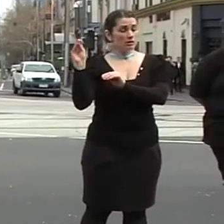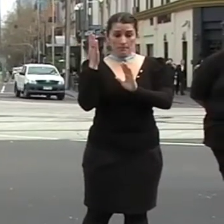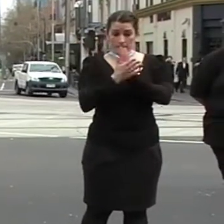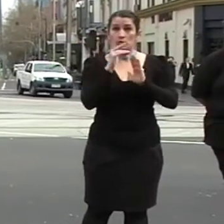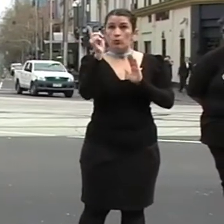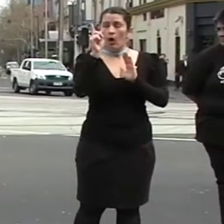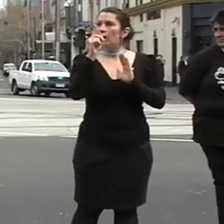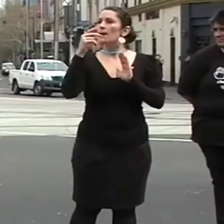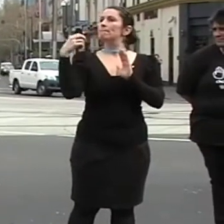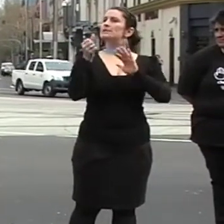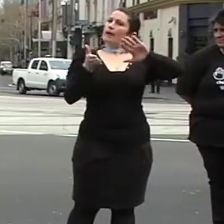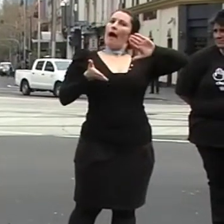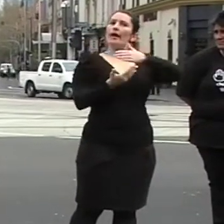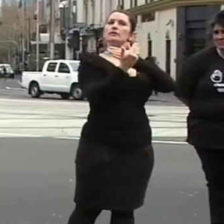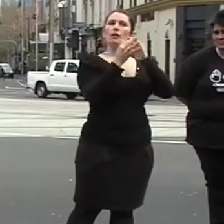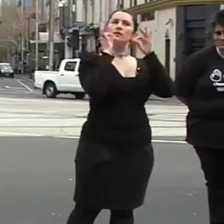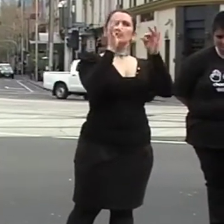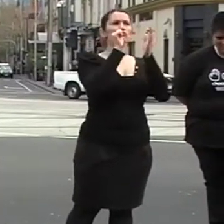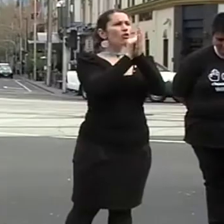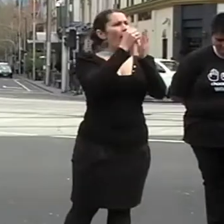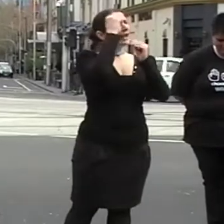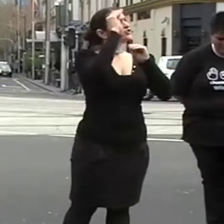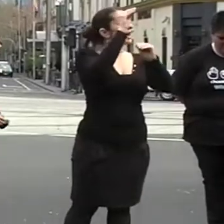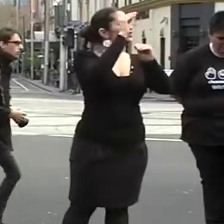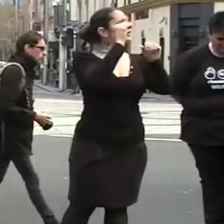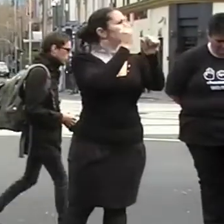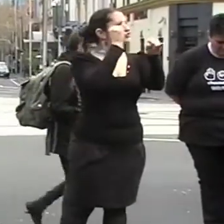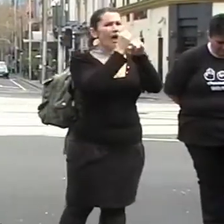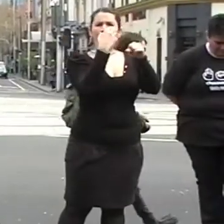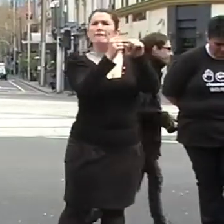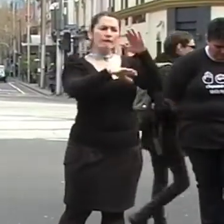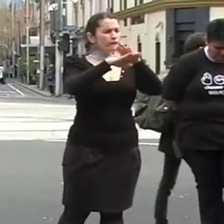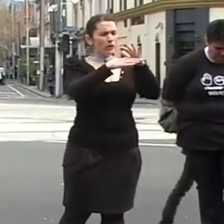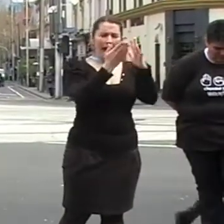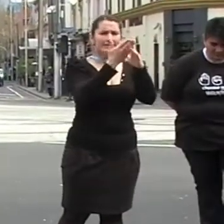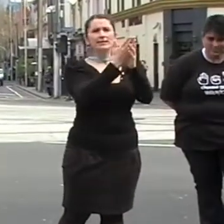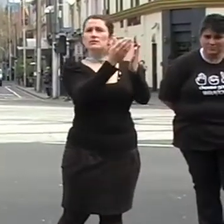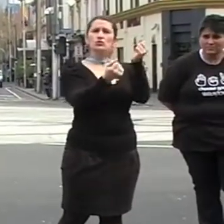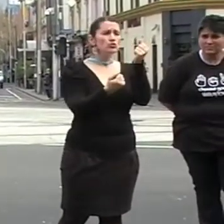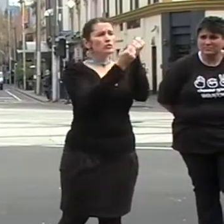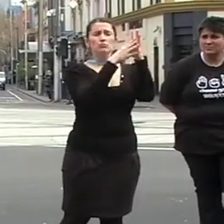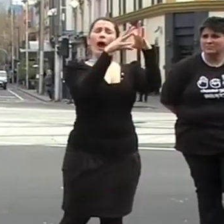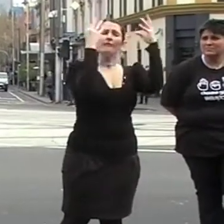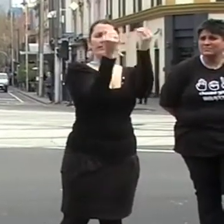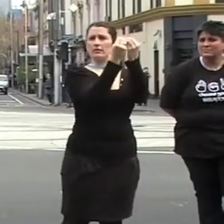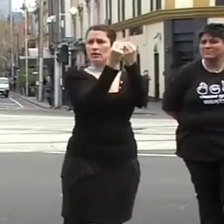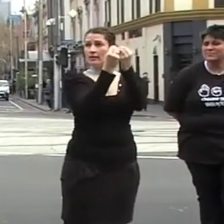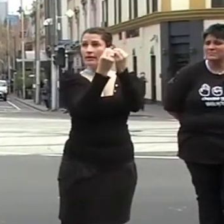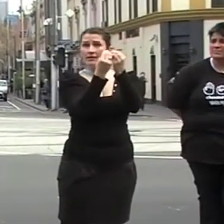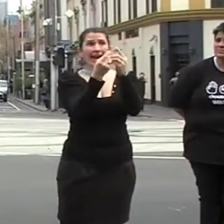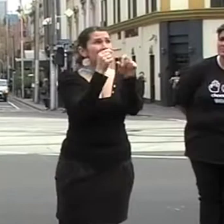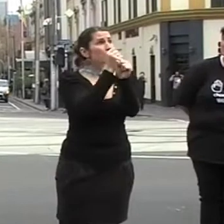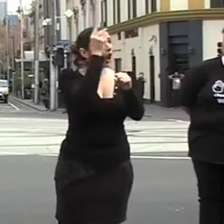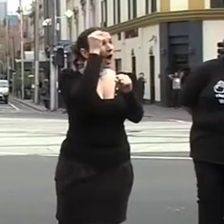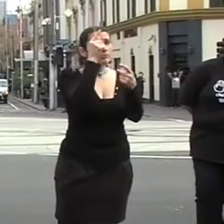be hosted by an educational institution with full access to student support networks, like a